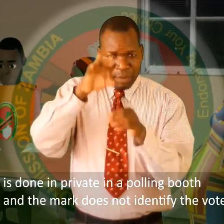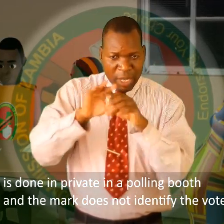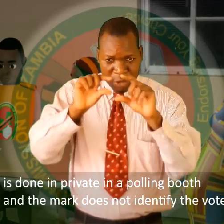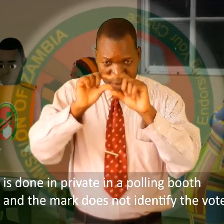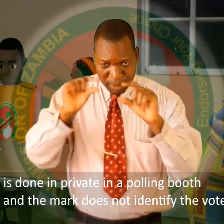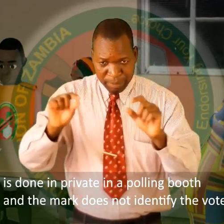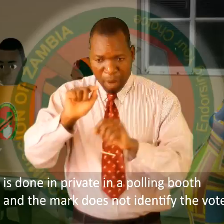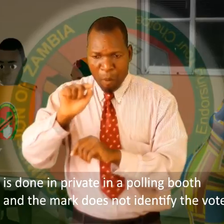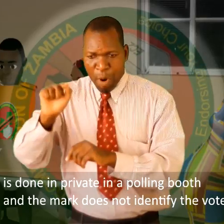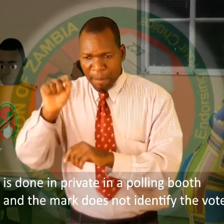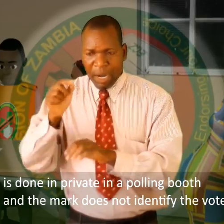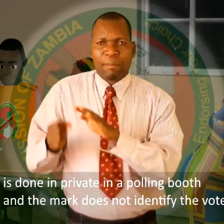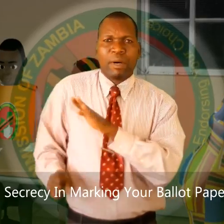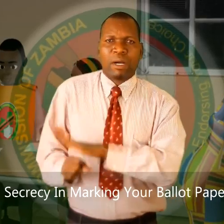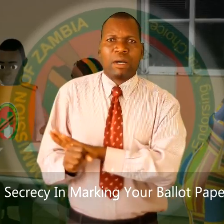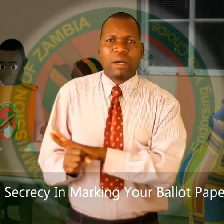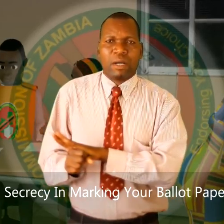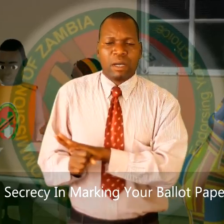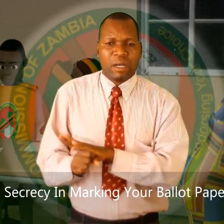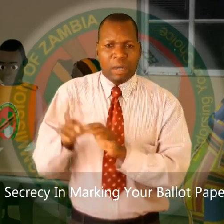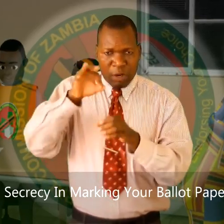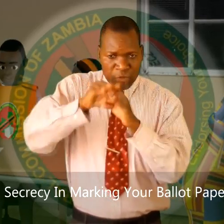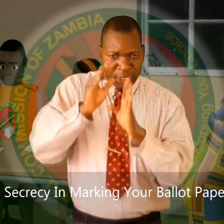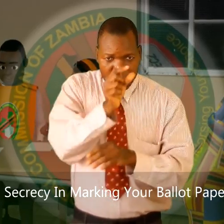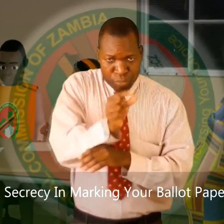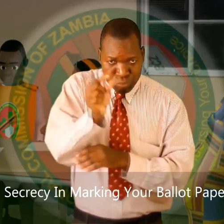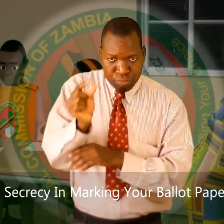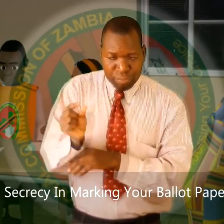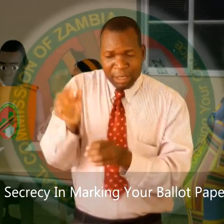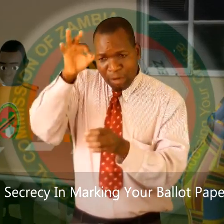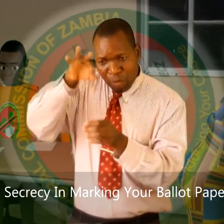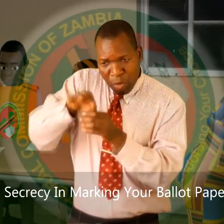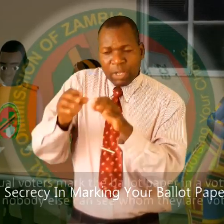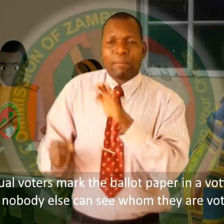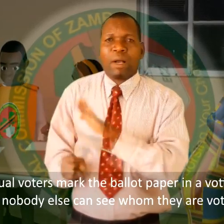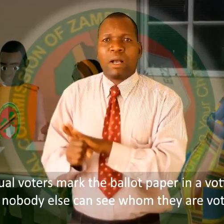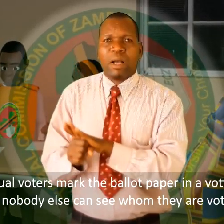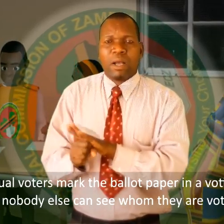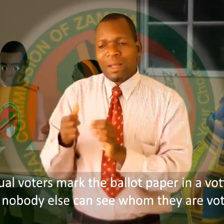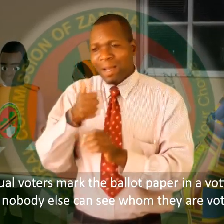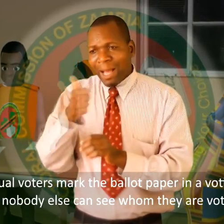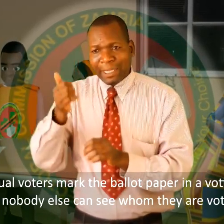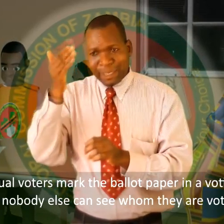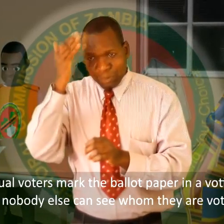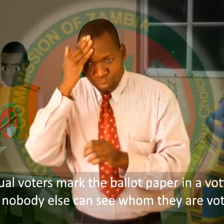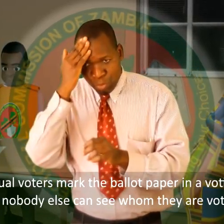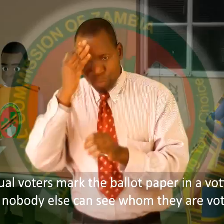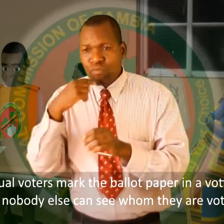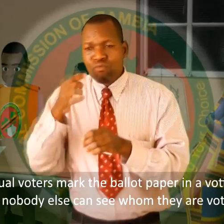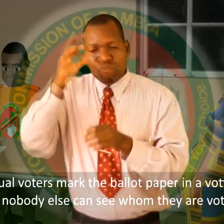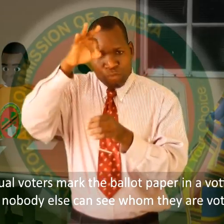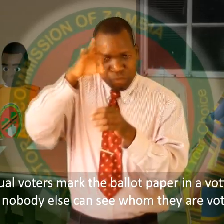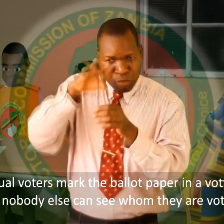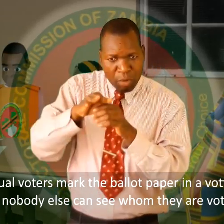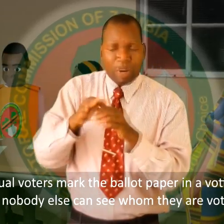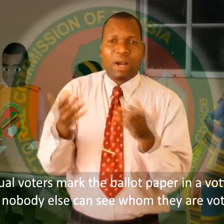the voter. Secrecy in marking your ballot paper. Individual voters mark the ballot paper in a voting booth